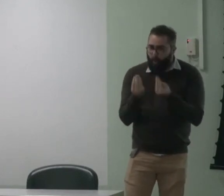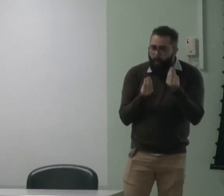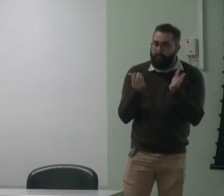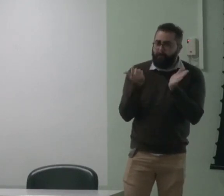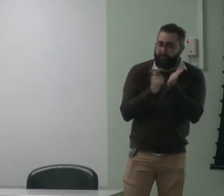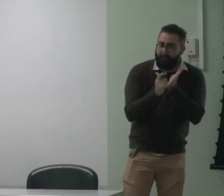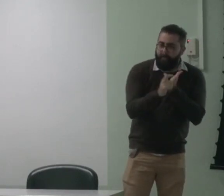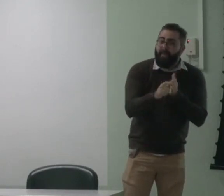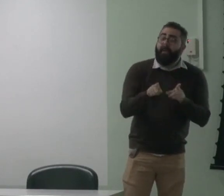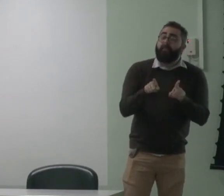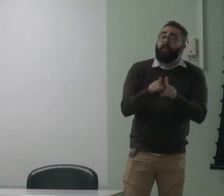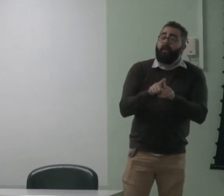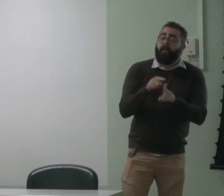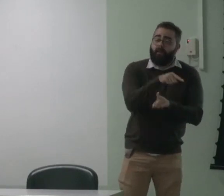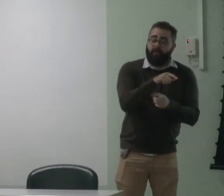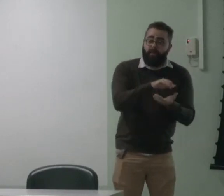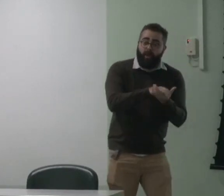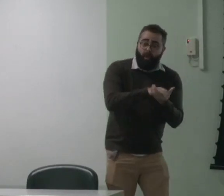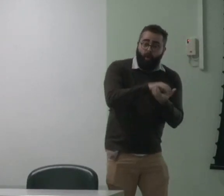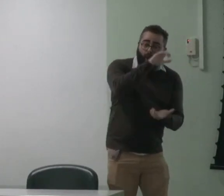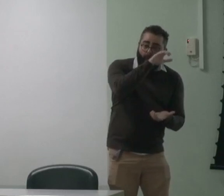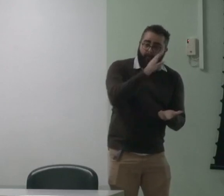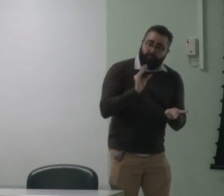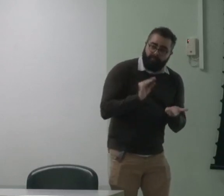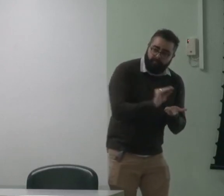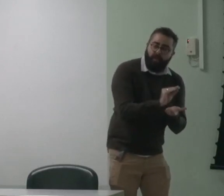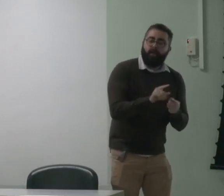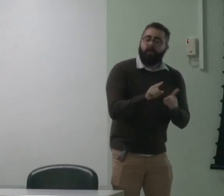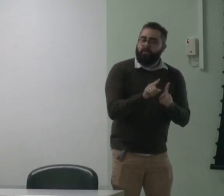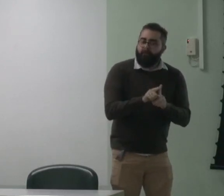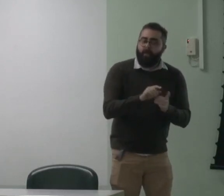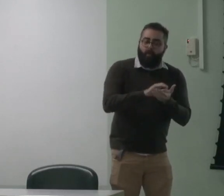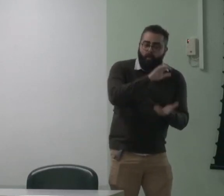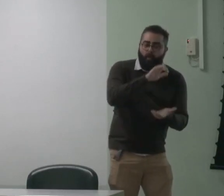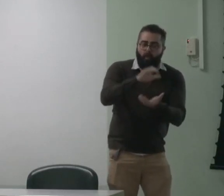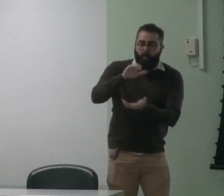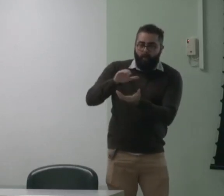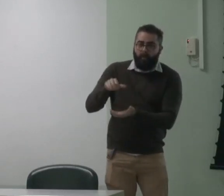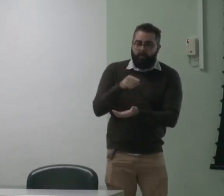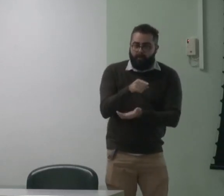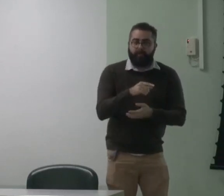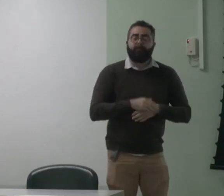can get corpora, treebanks annotated according to that scheme, and